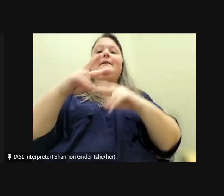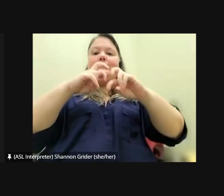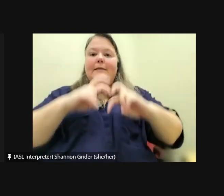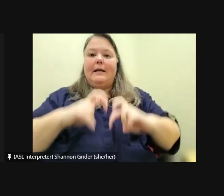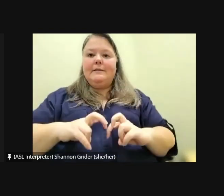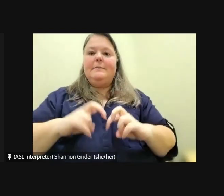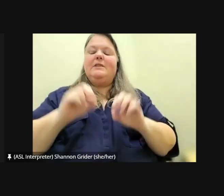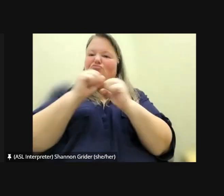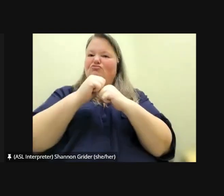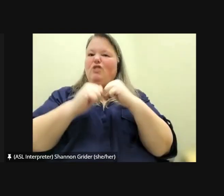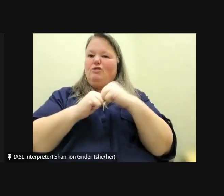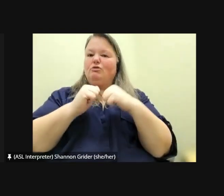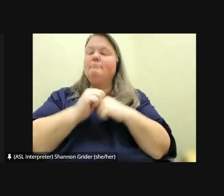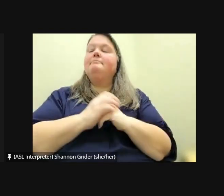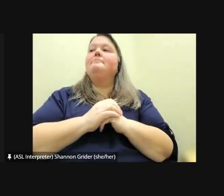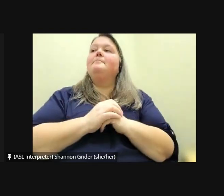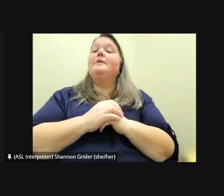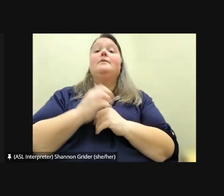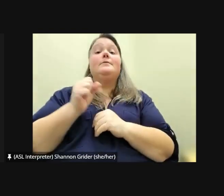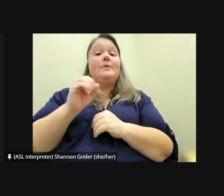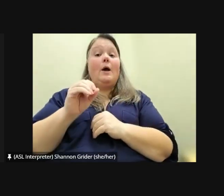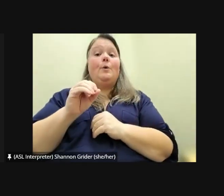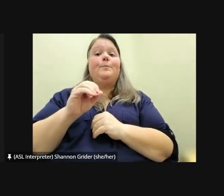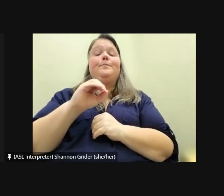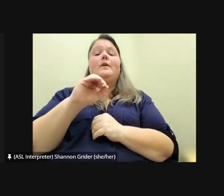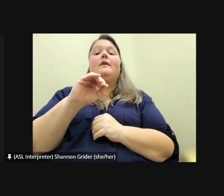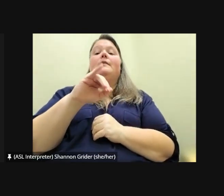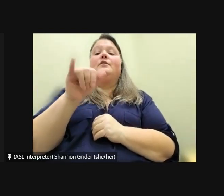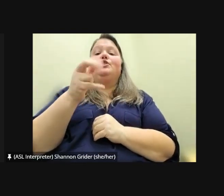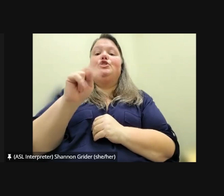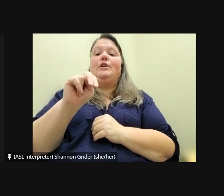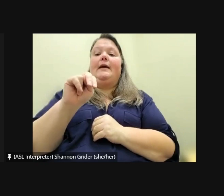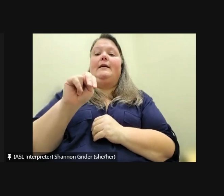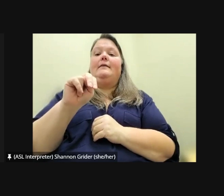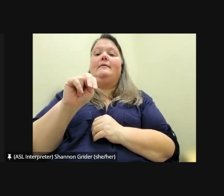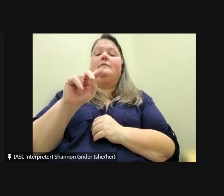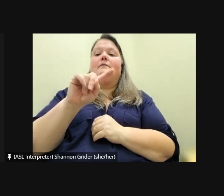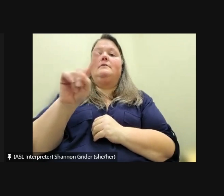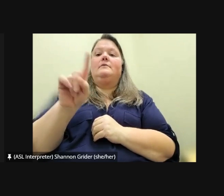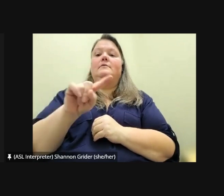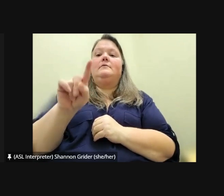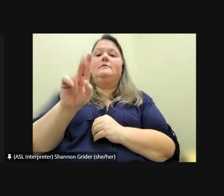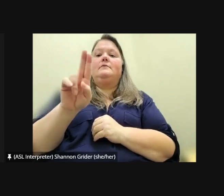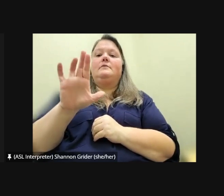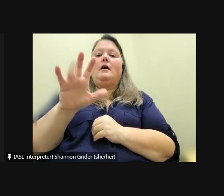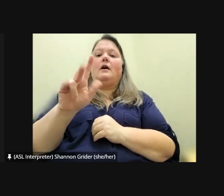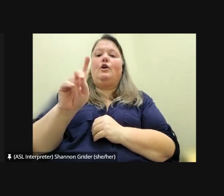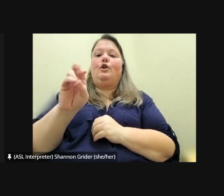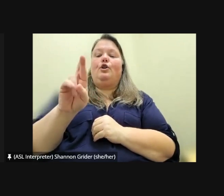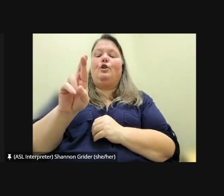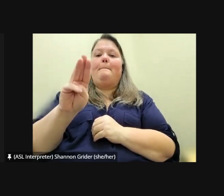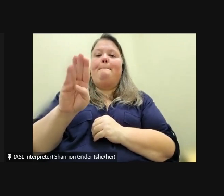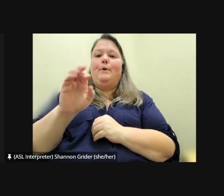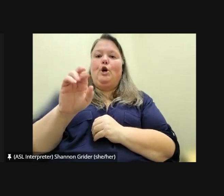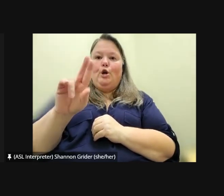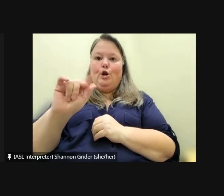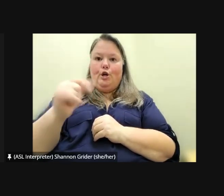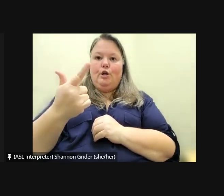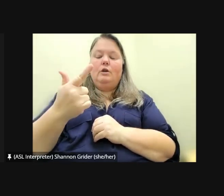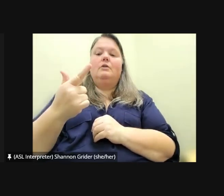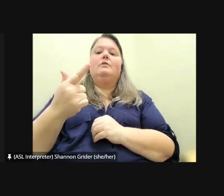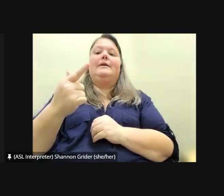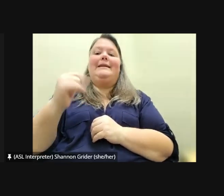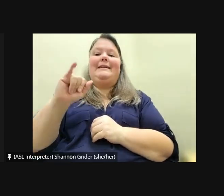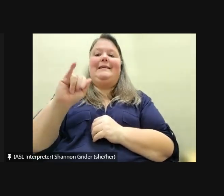some interest from the Chan Zuckerberg Initiative, and they have decided to invest in the state of Kentucky and